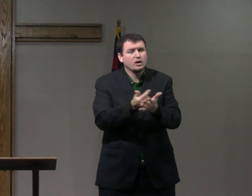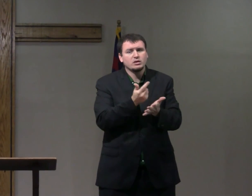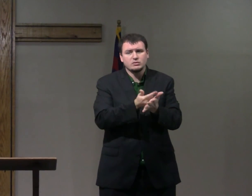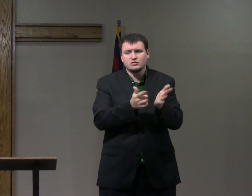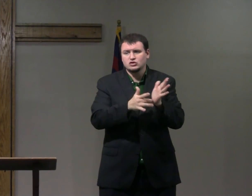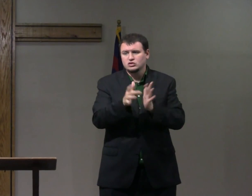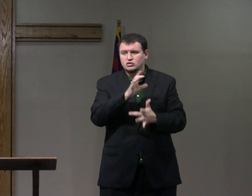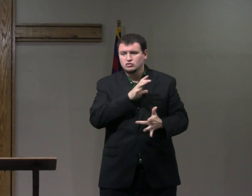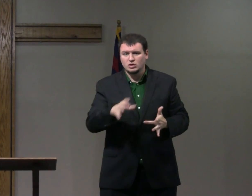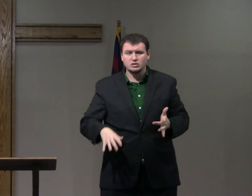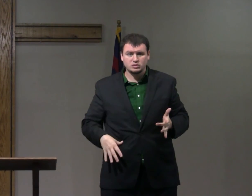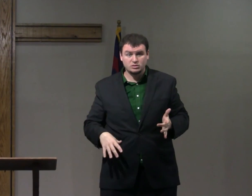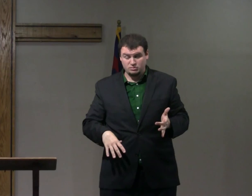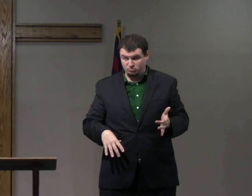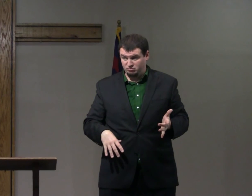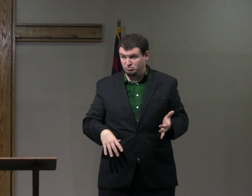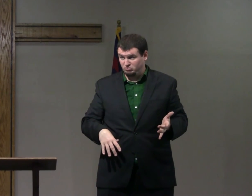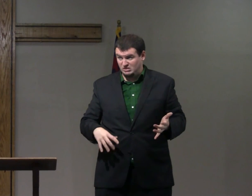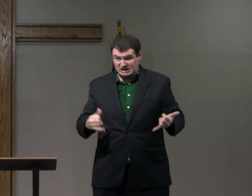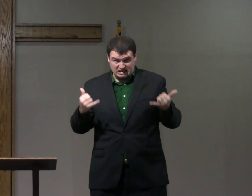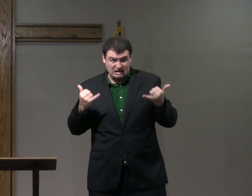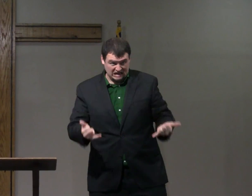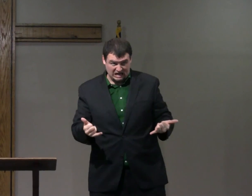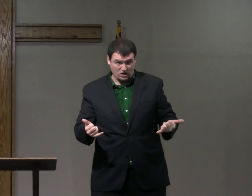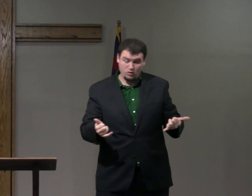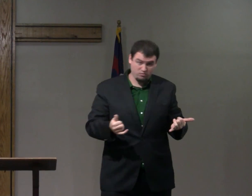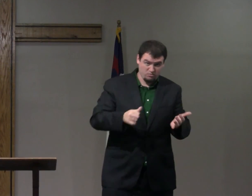to reach the world with the gospel of Jesus Christ.